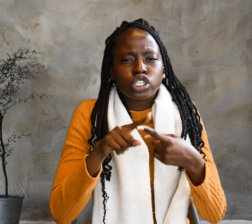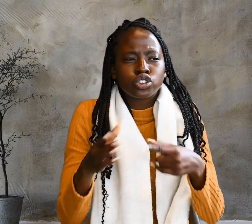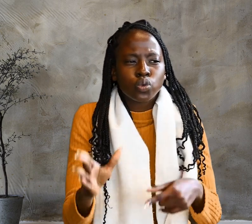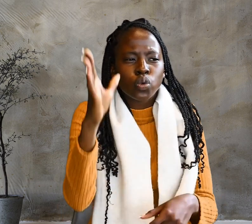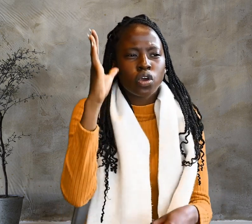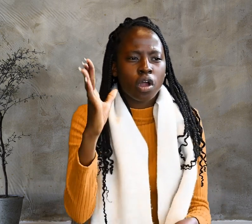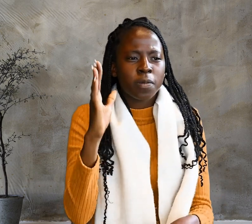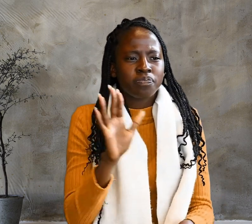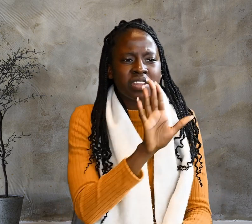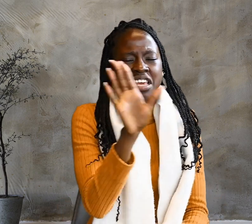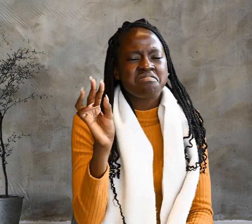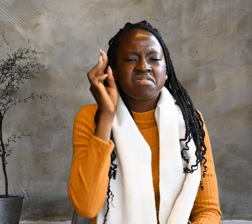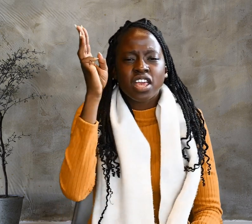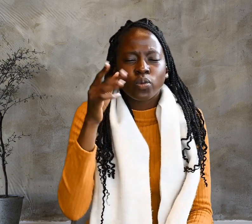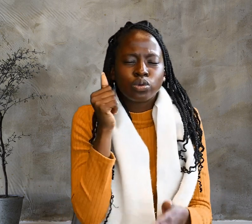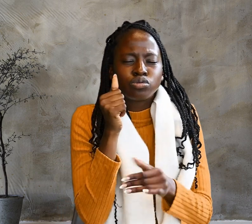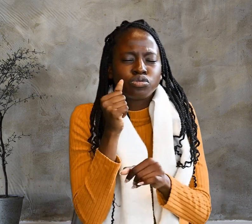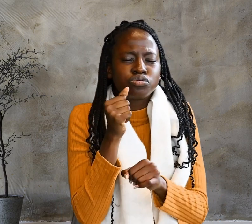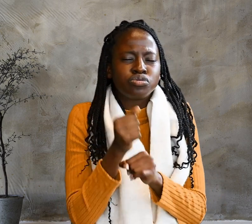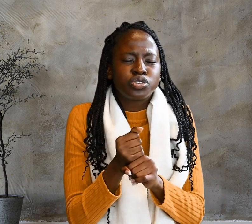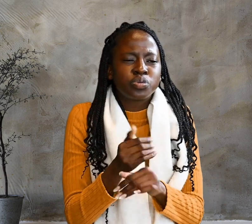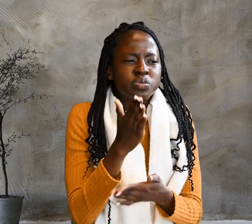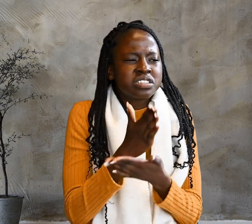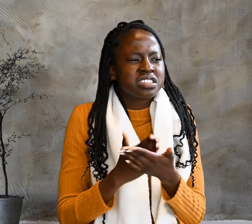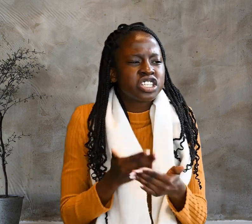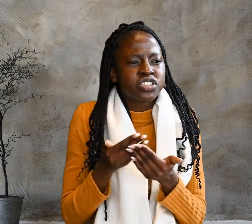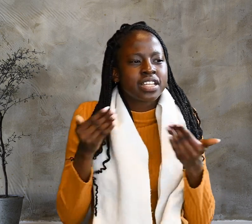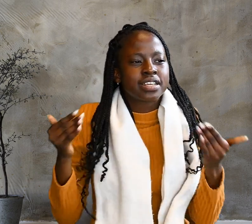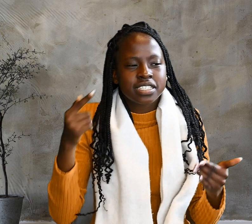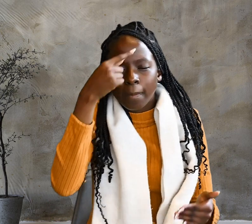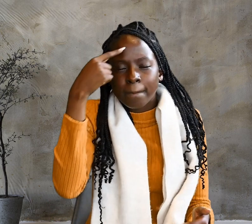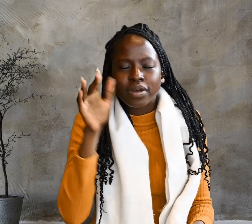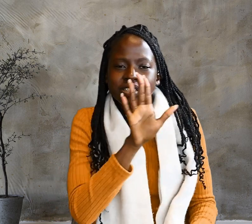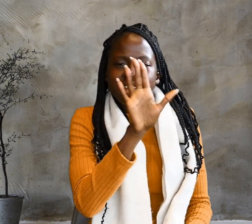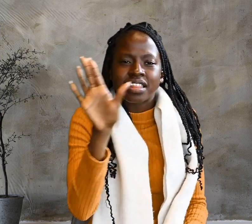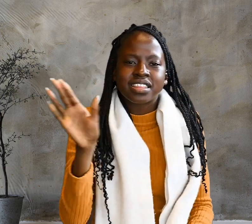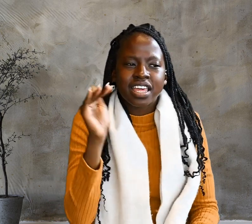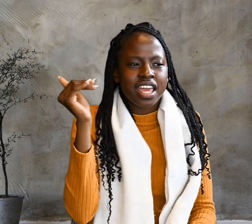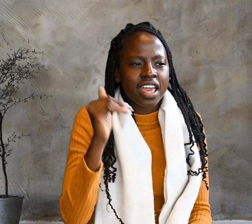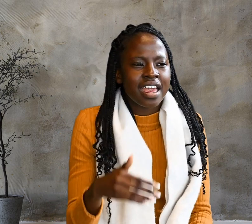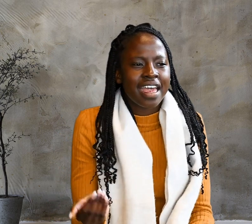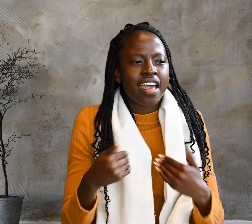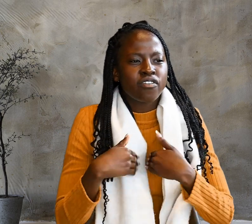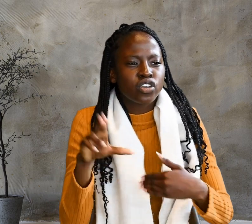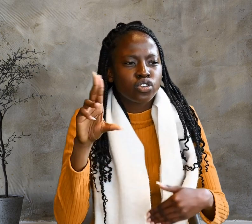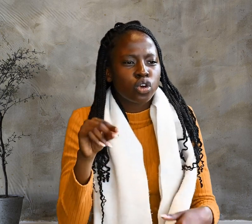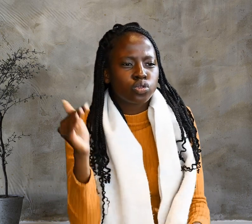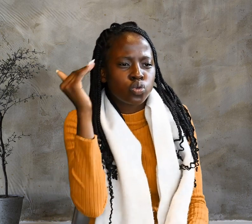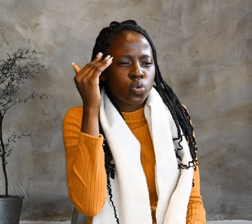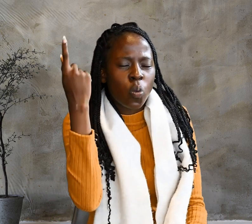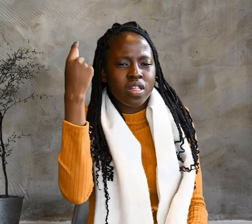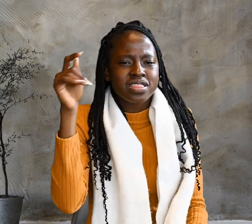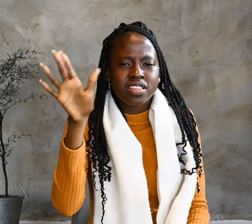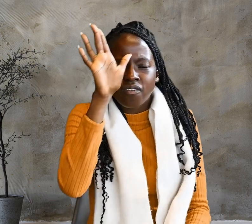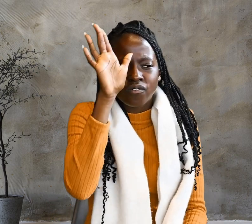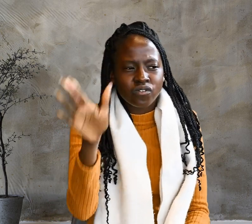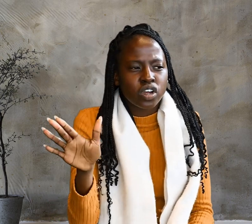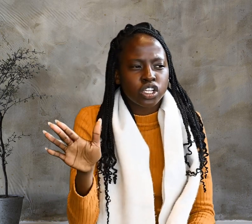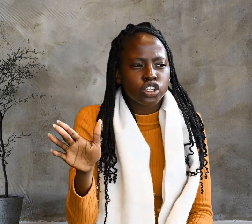They will do such things because they have told you this, so that when their time comes, you will